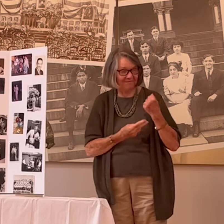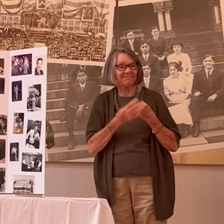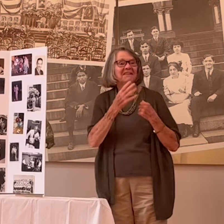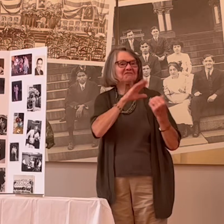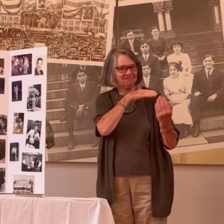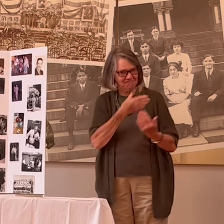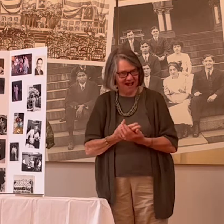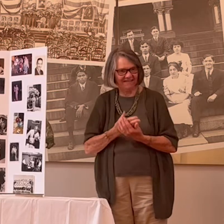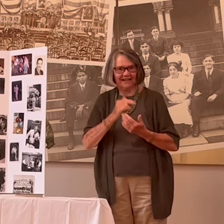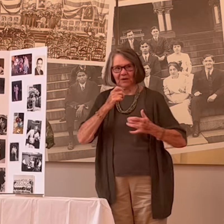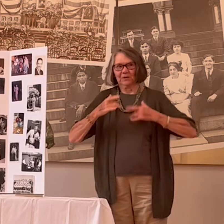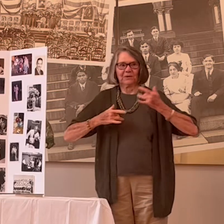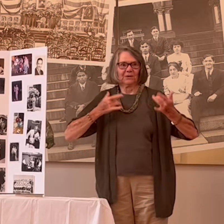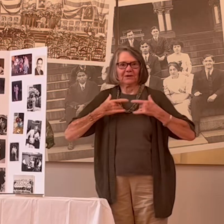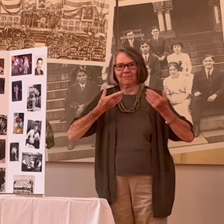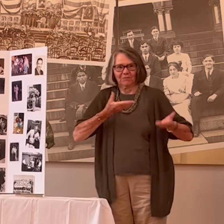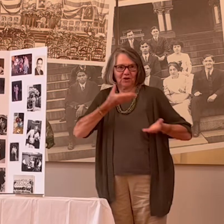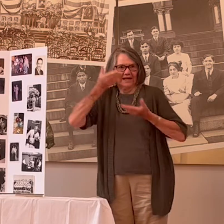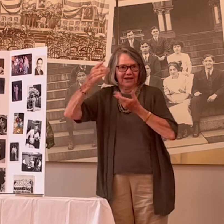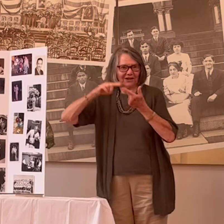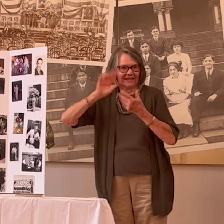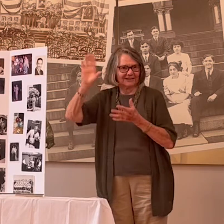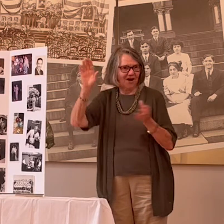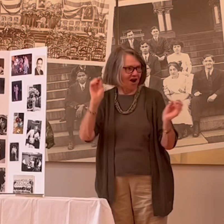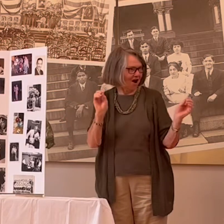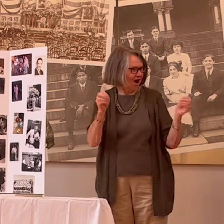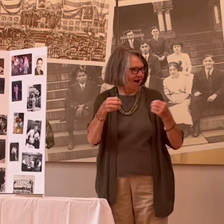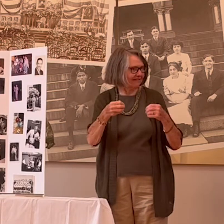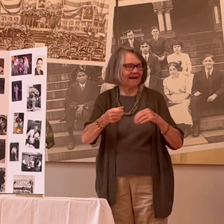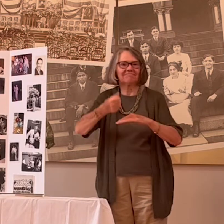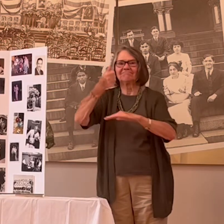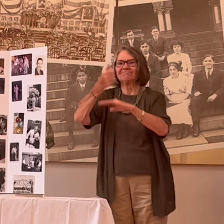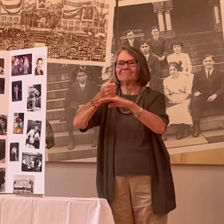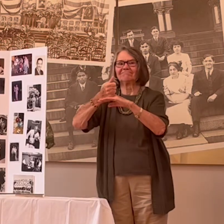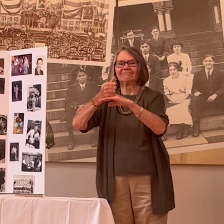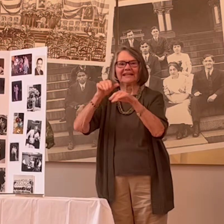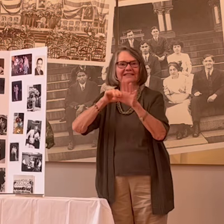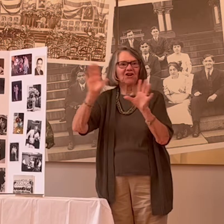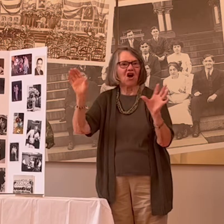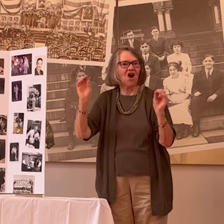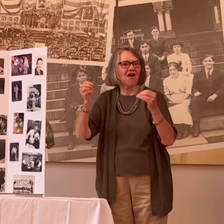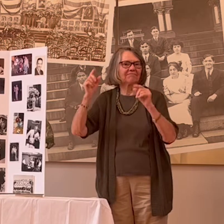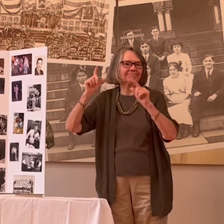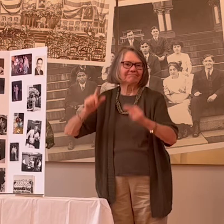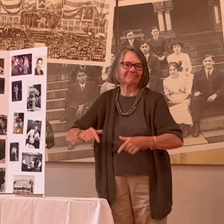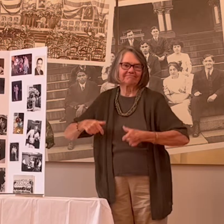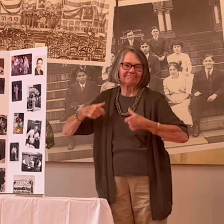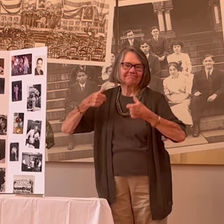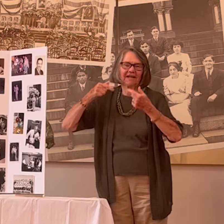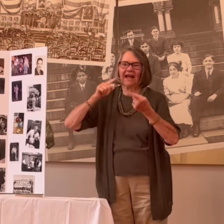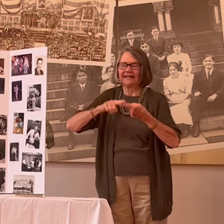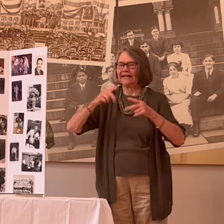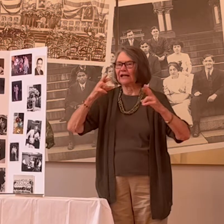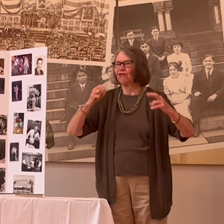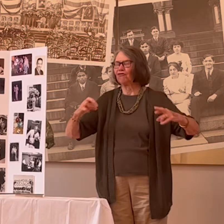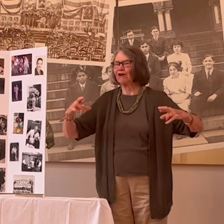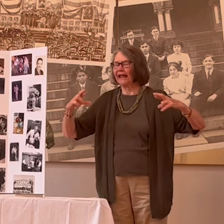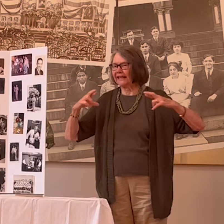ordered both of the statuettes. They arrived, and he brought it to his office. And it had been there throughout